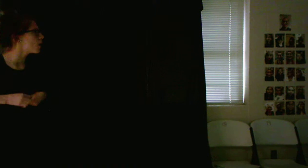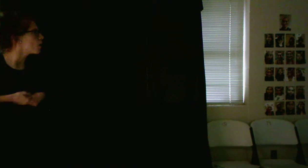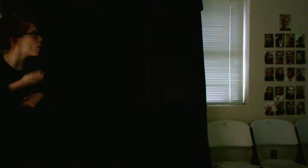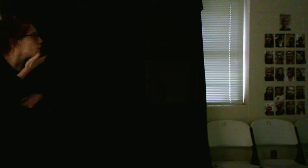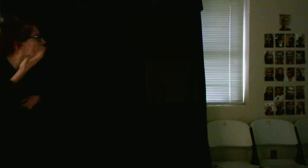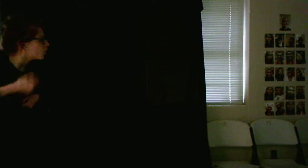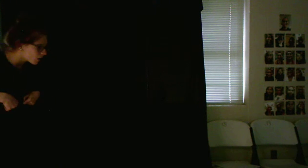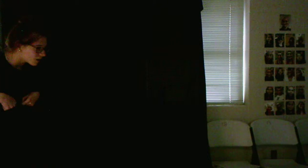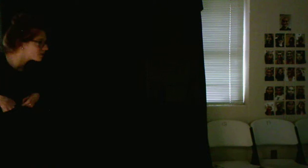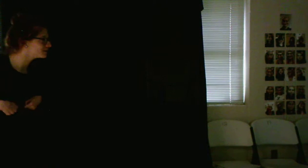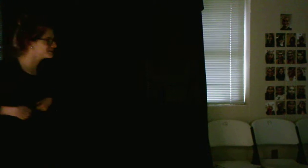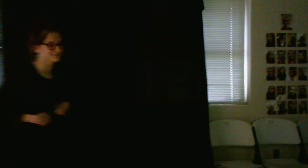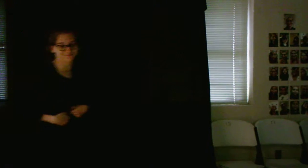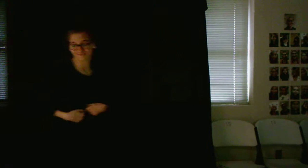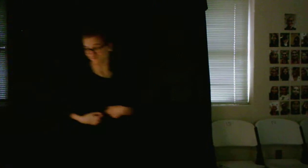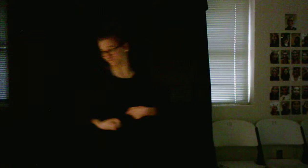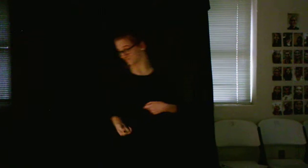For a needle and thread.